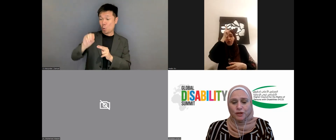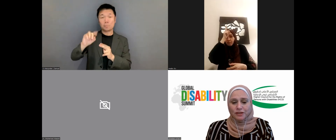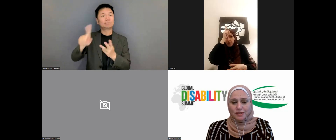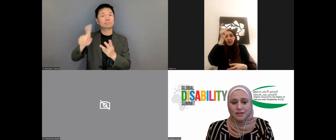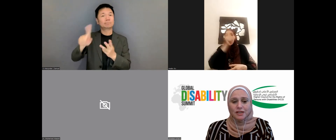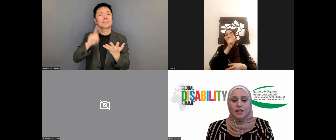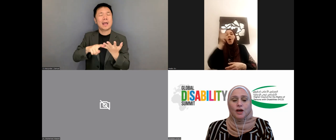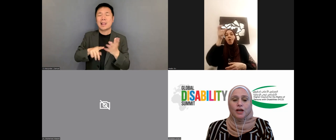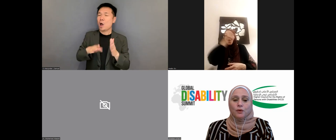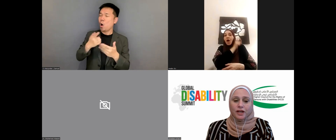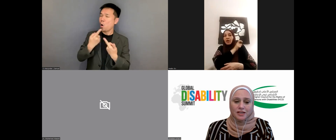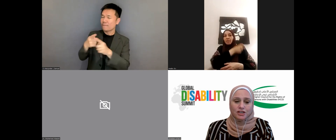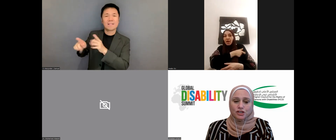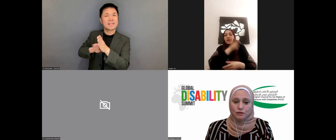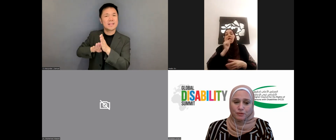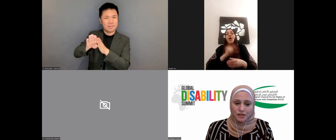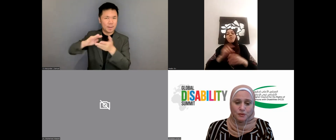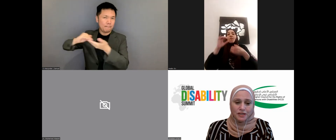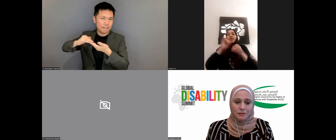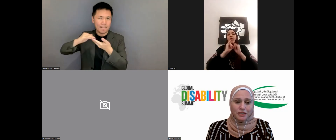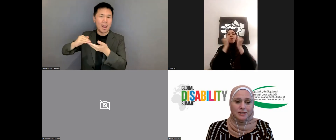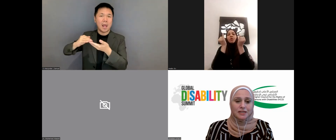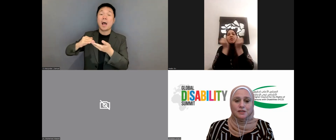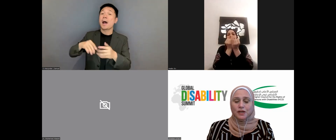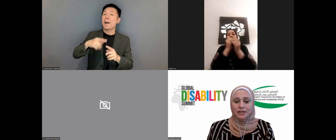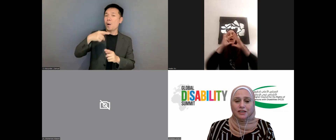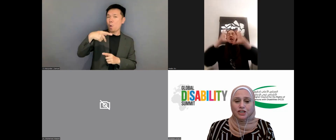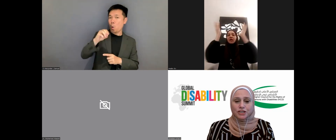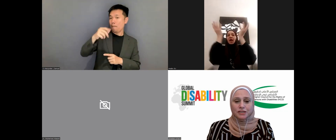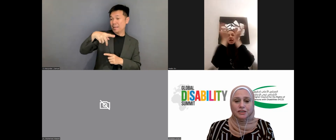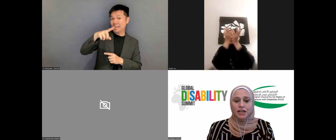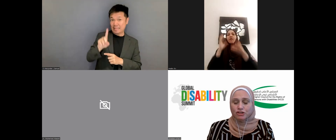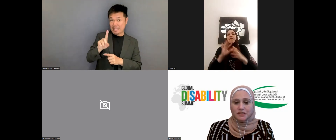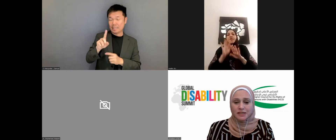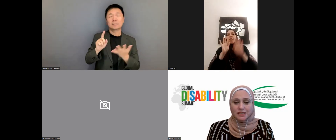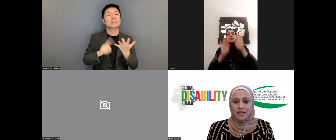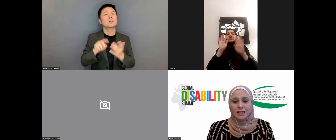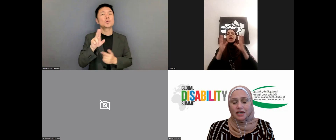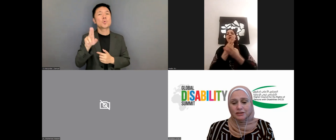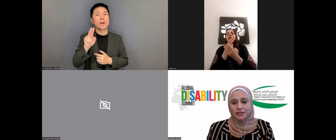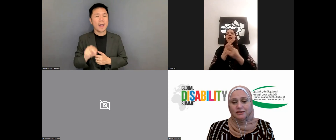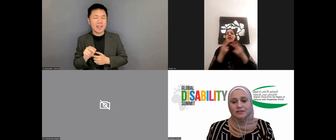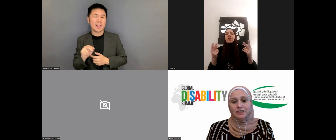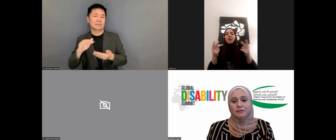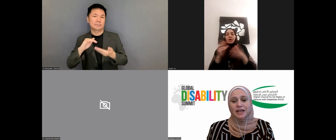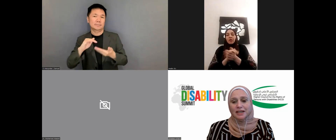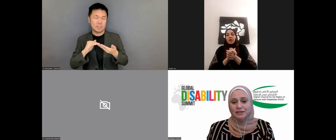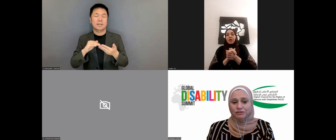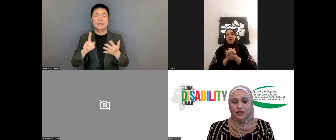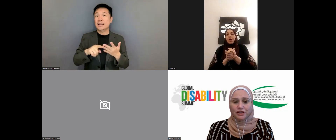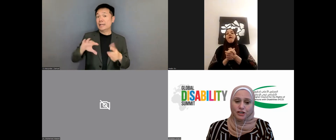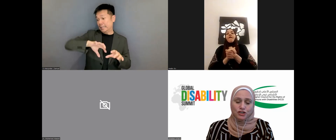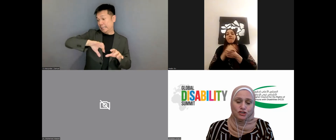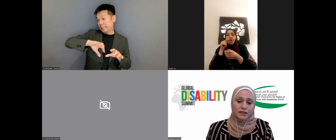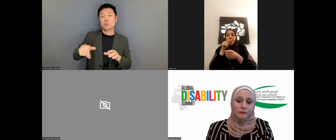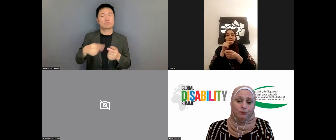development partners, organizations of persons with disabilities, United Nations, agencies, countries, teams active